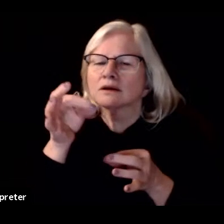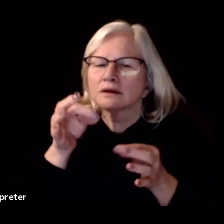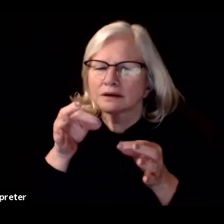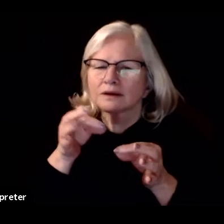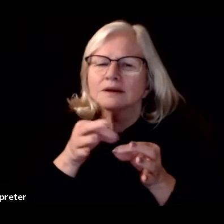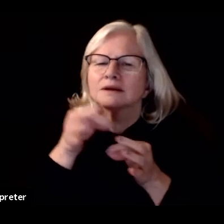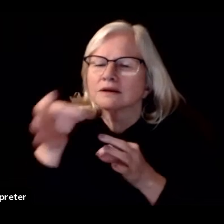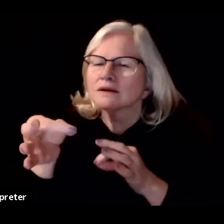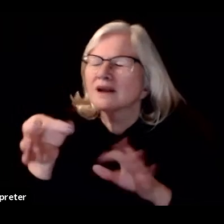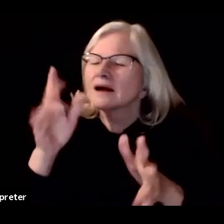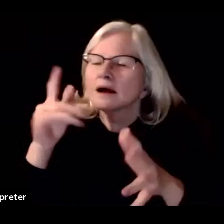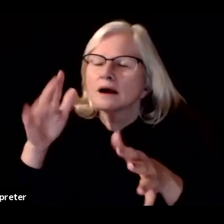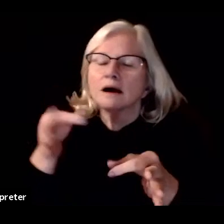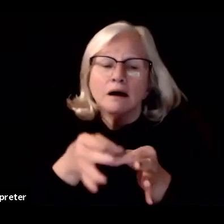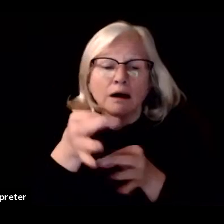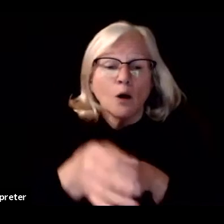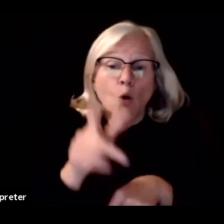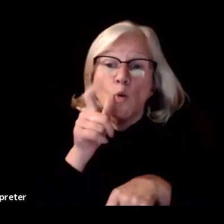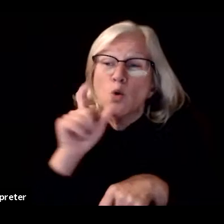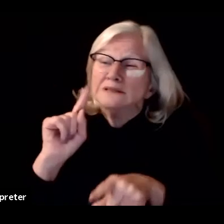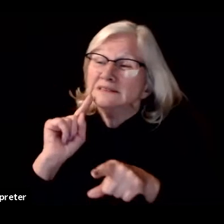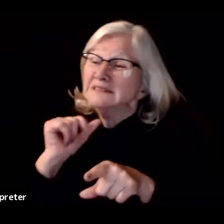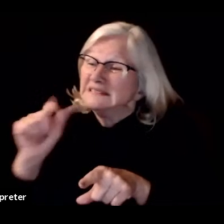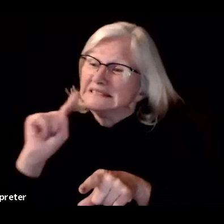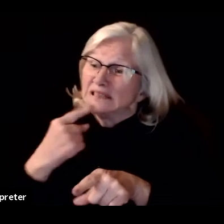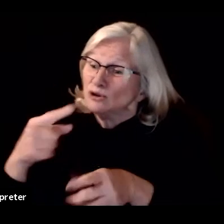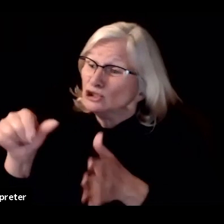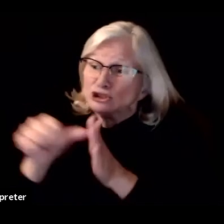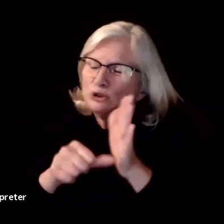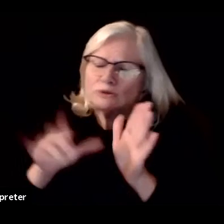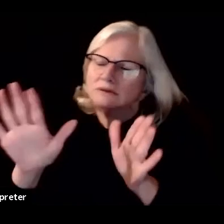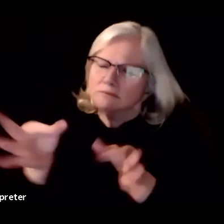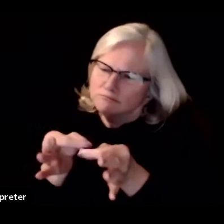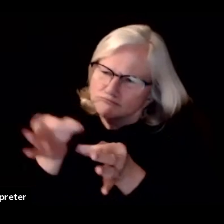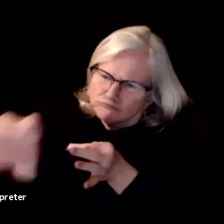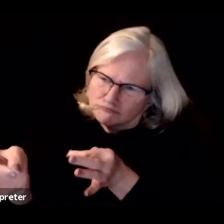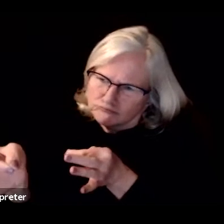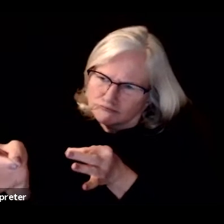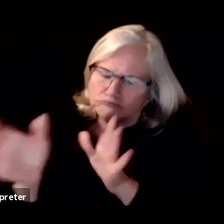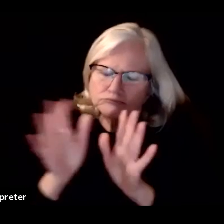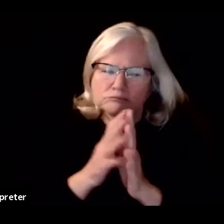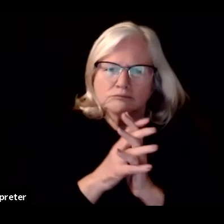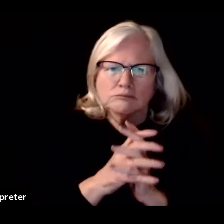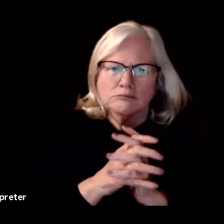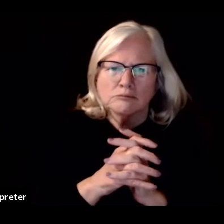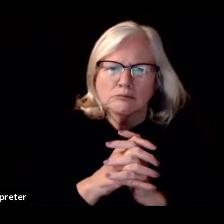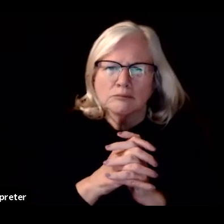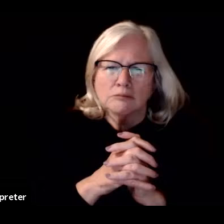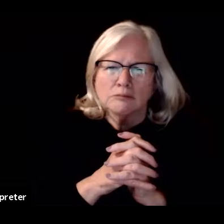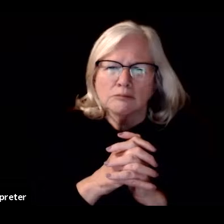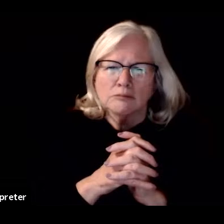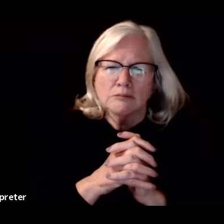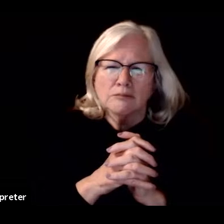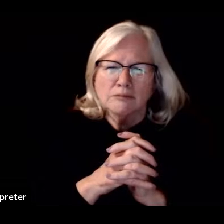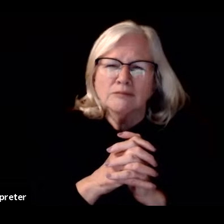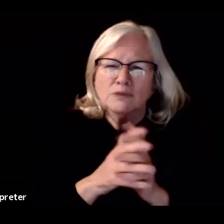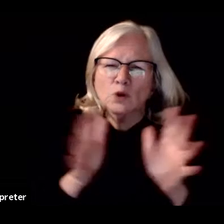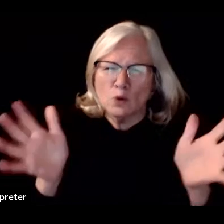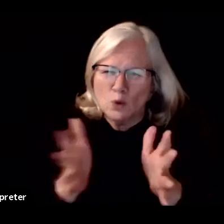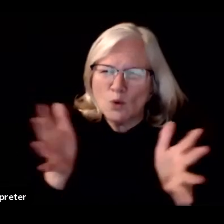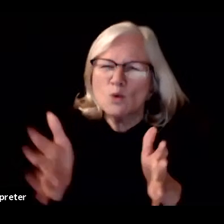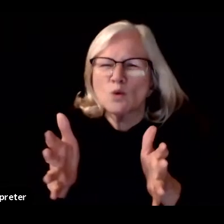we also know that when other types of care have to be deferred or postponed, that has its